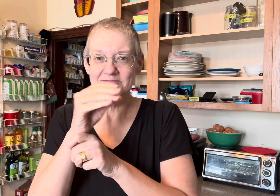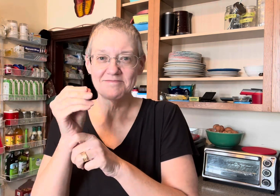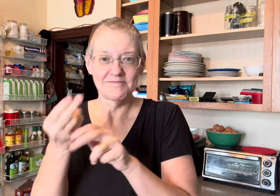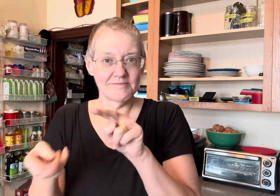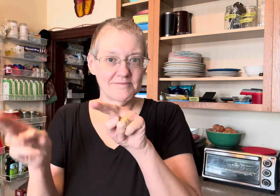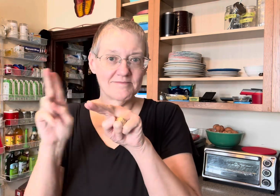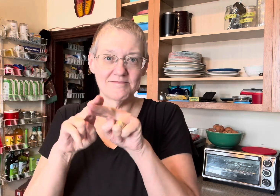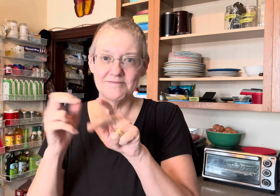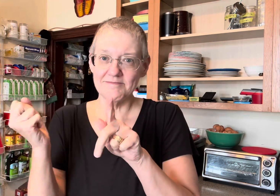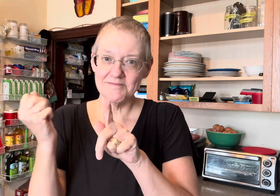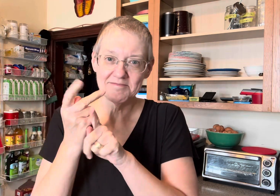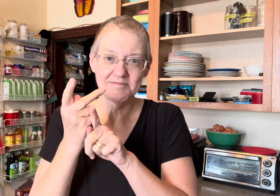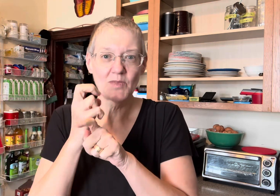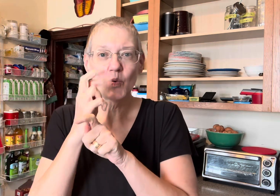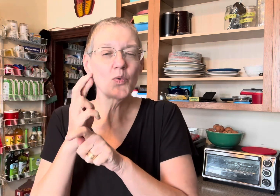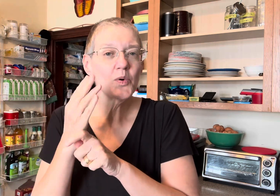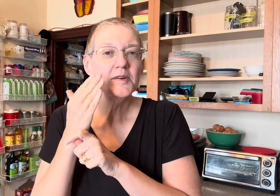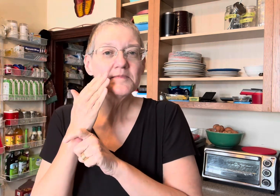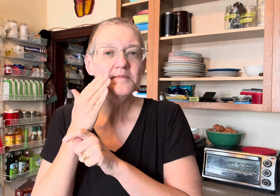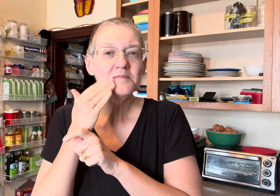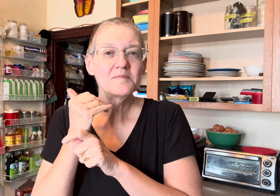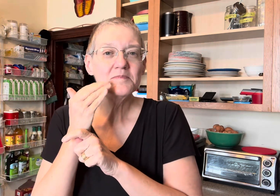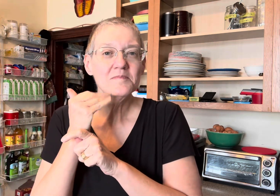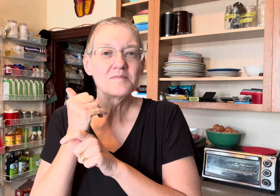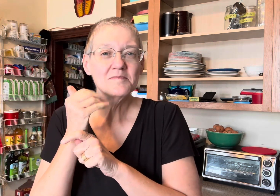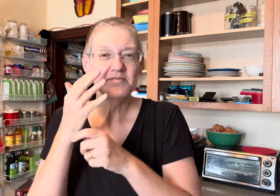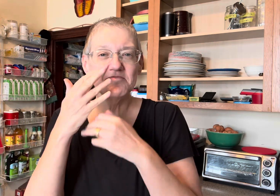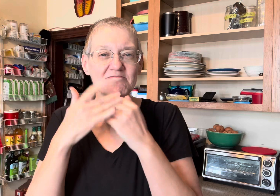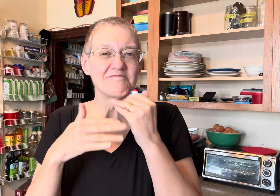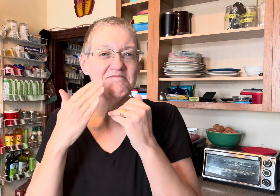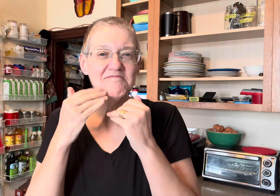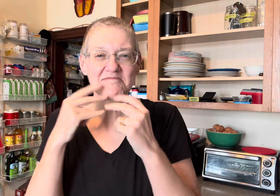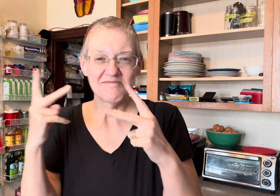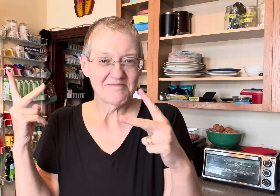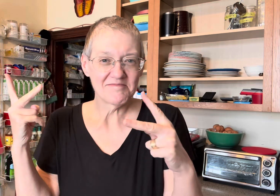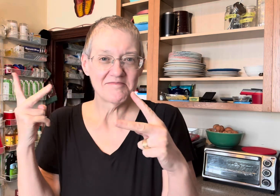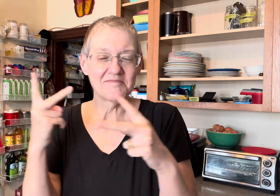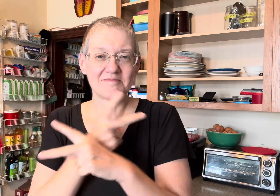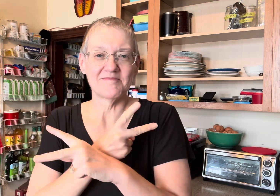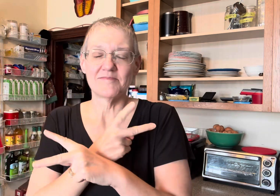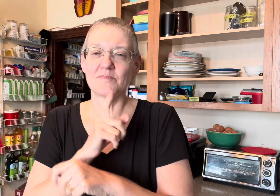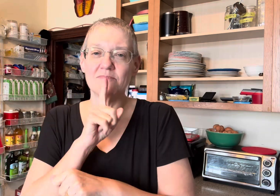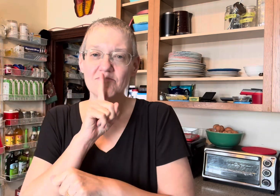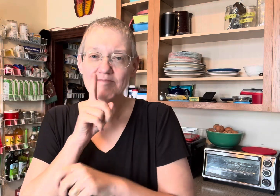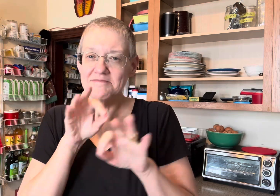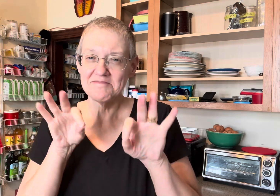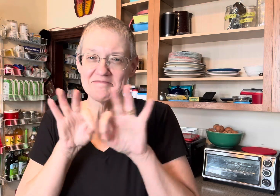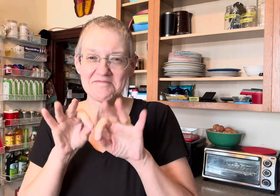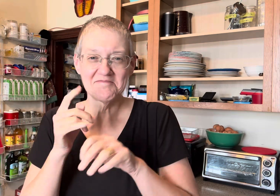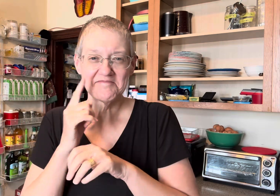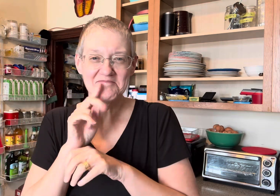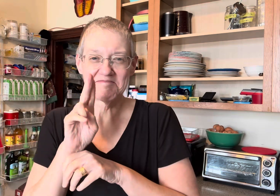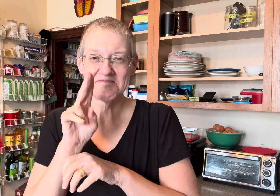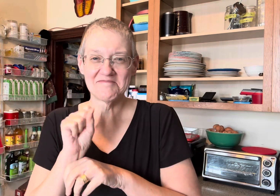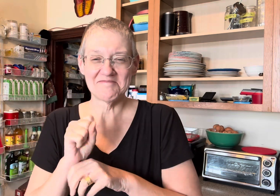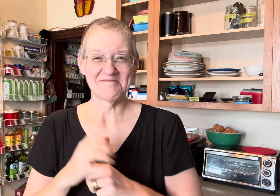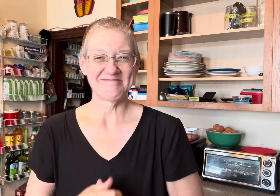and not go off and gain weight or raise Dale's blood sugar. It's really important for